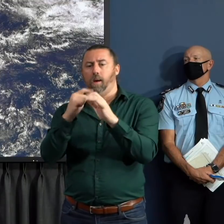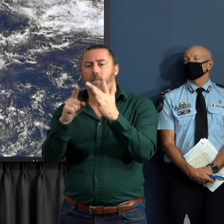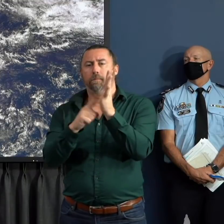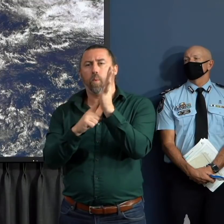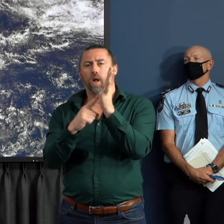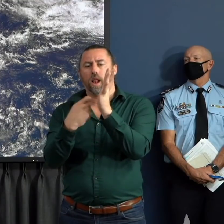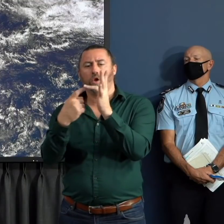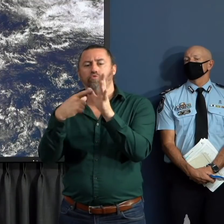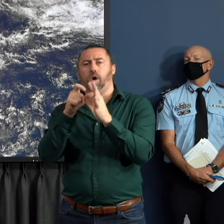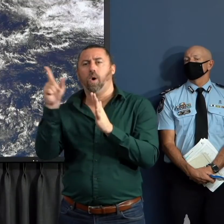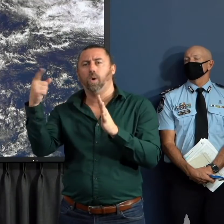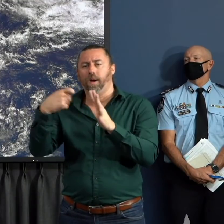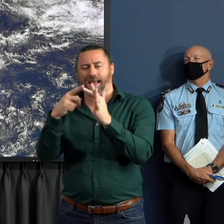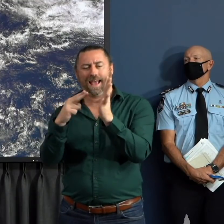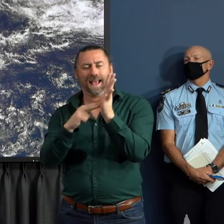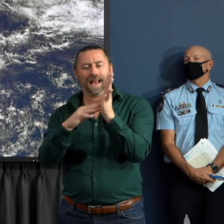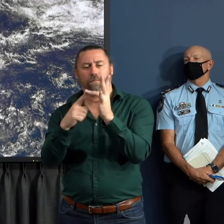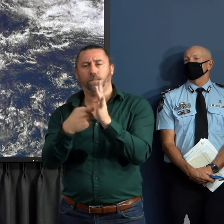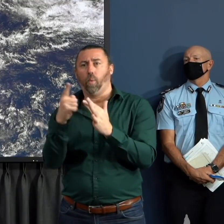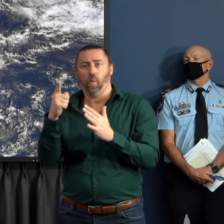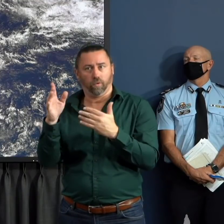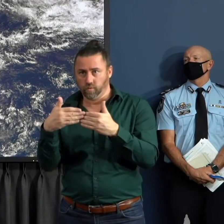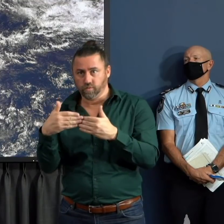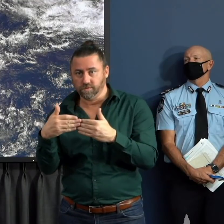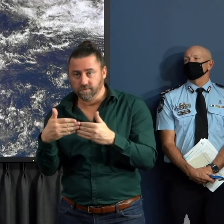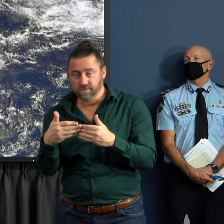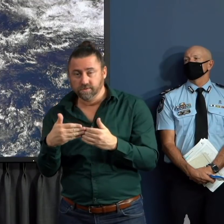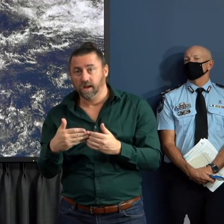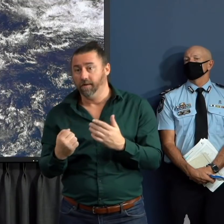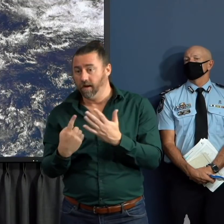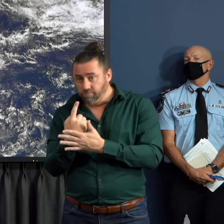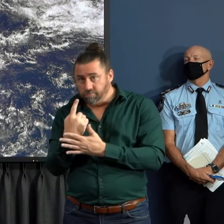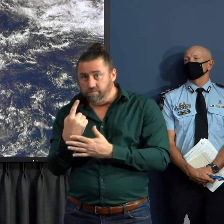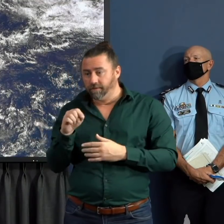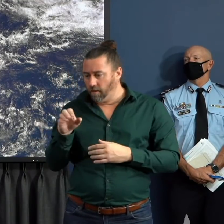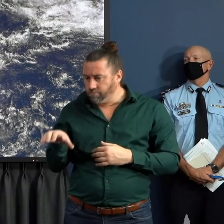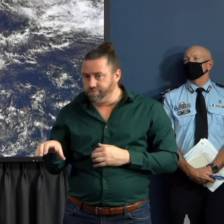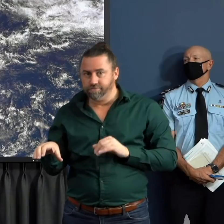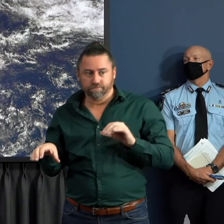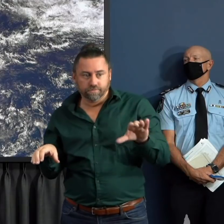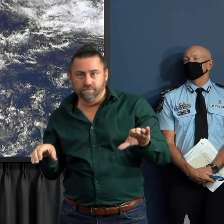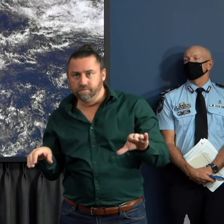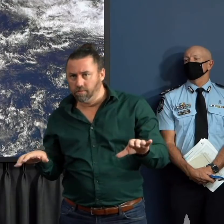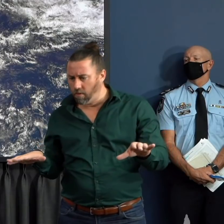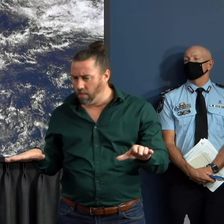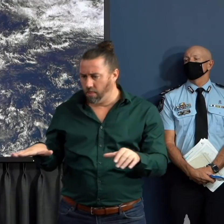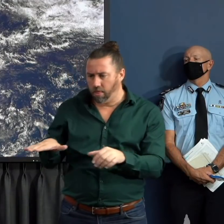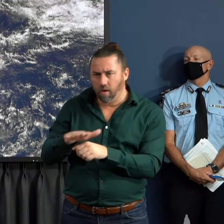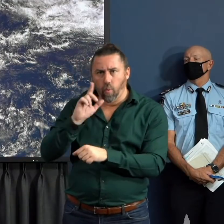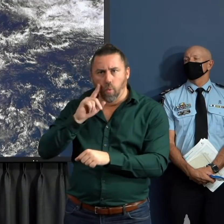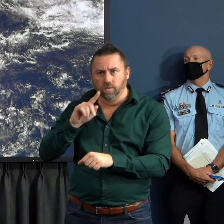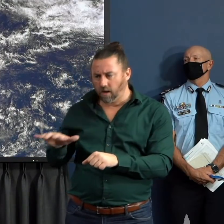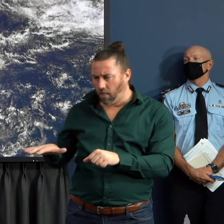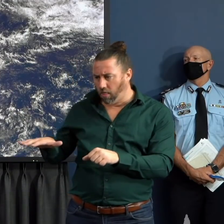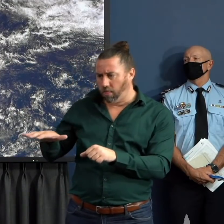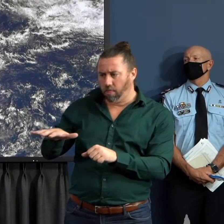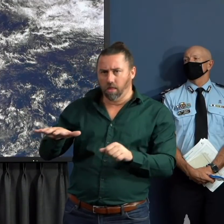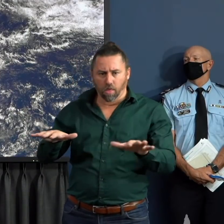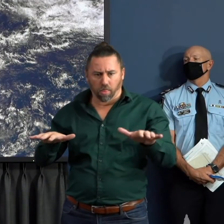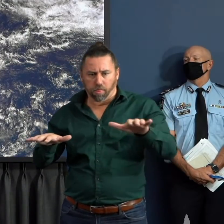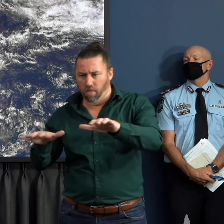others. What we need, and also increasing the local road networks, have seen localised flooding. So I